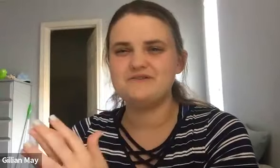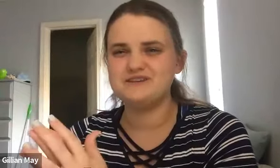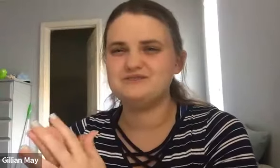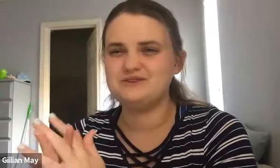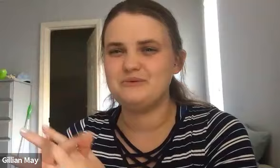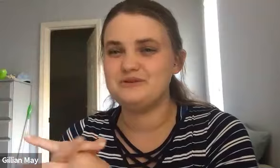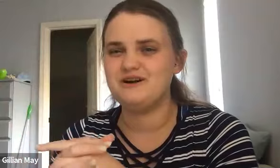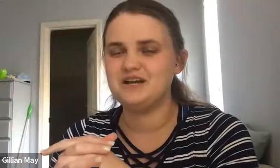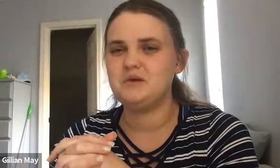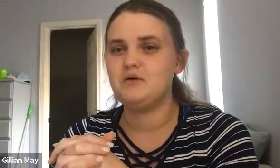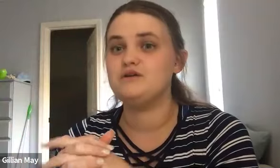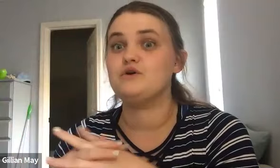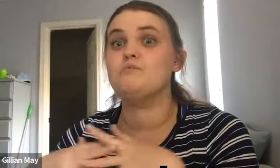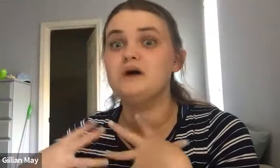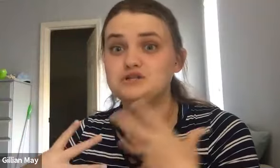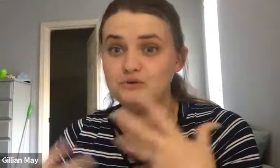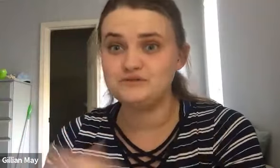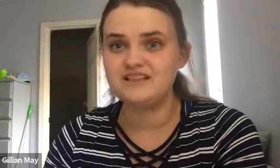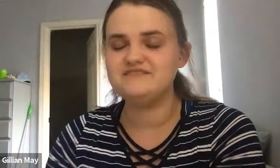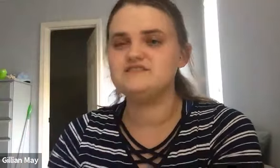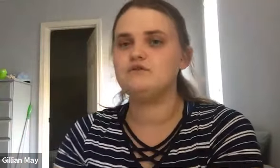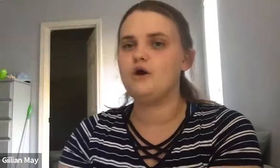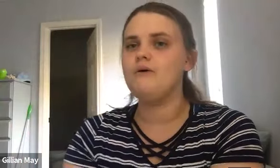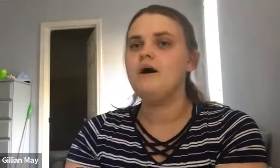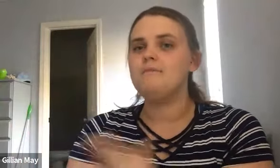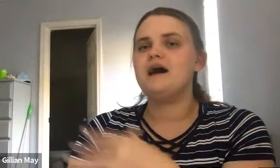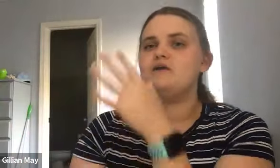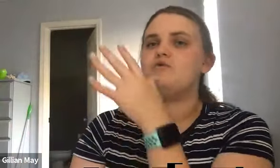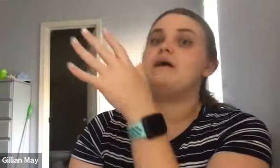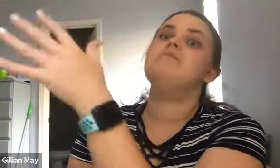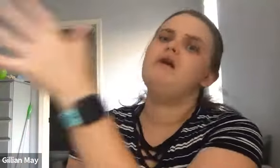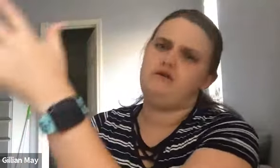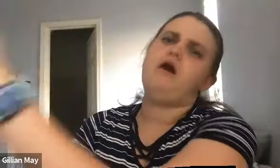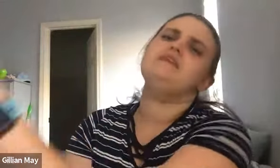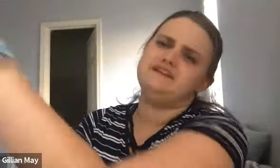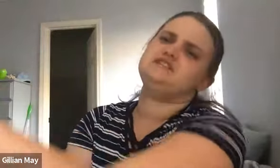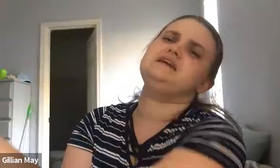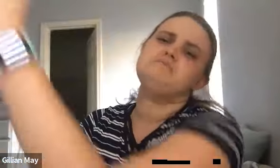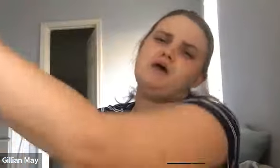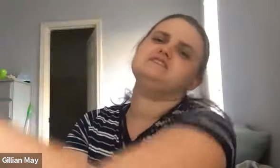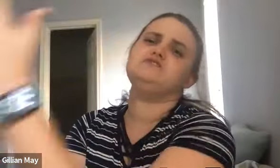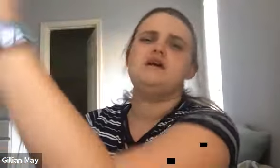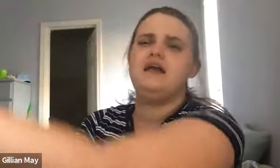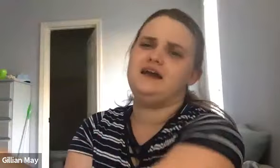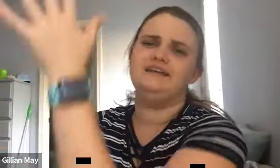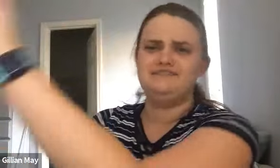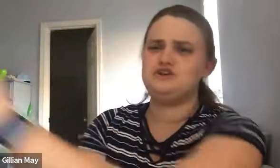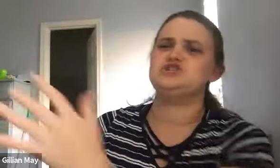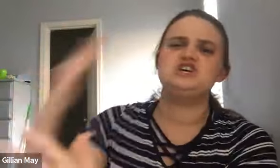things they'll do when they're talking about one of their much older relatives is they'll go, my grandmother. And then they just keep bouncing their hand like they're just